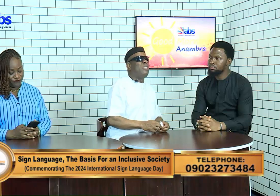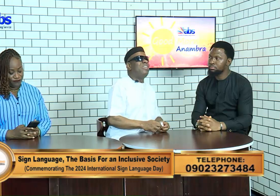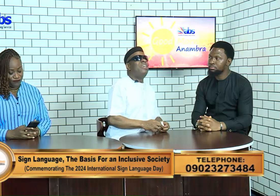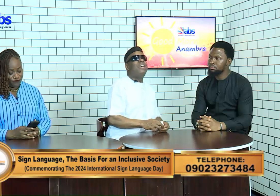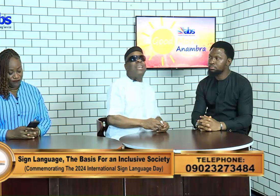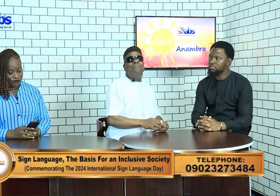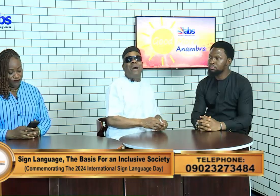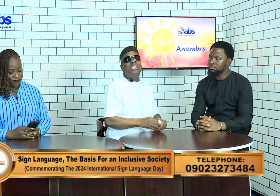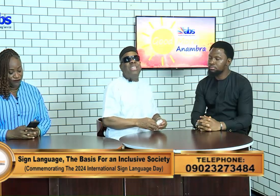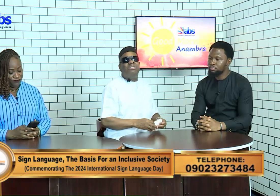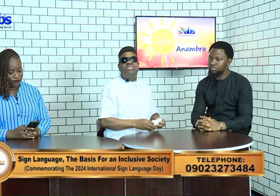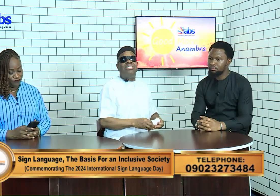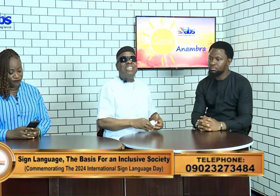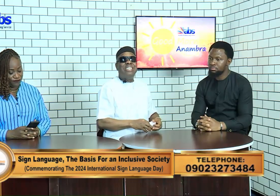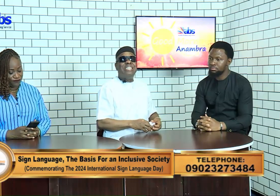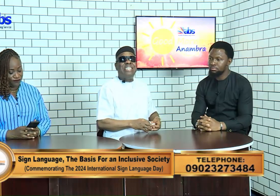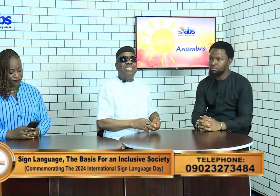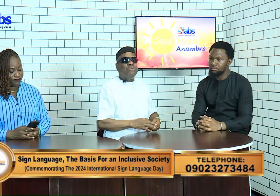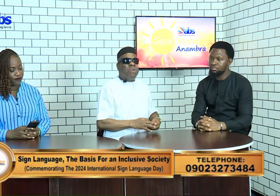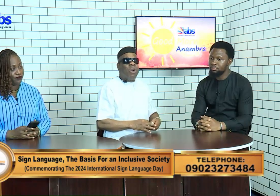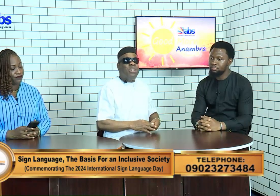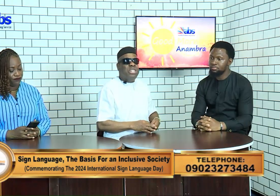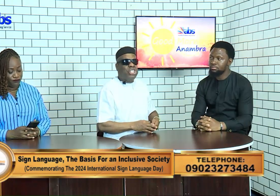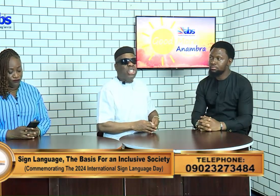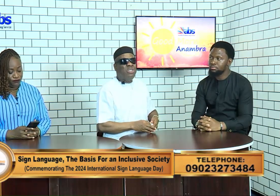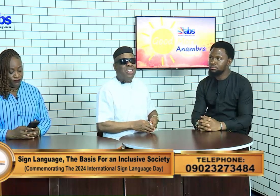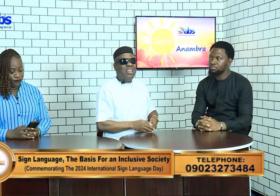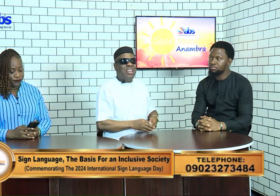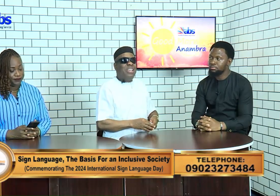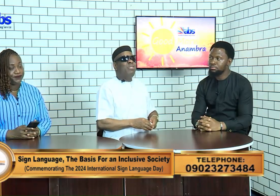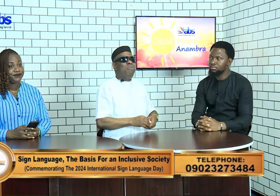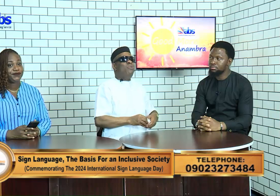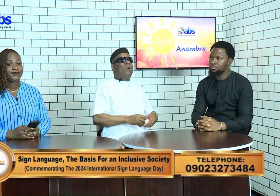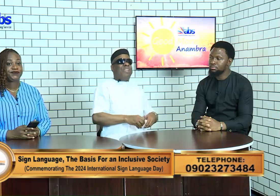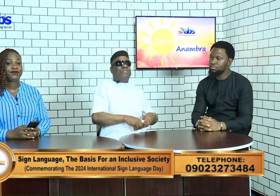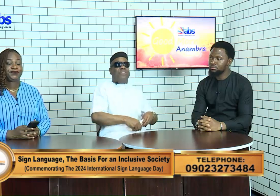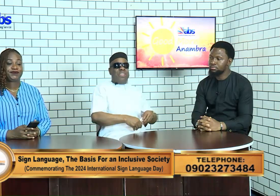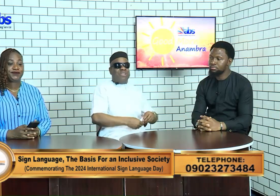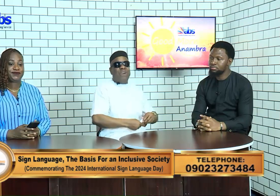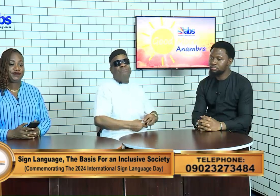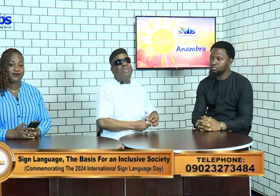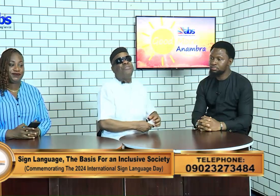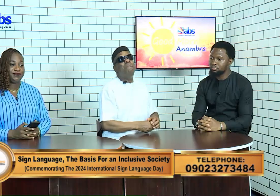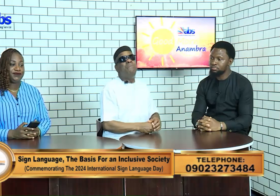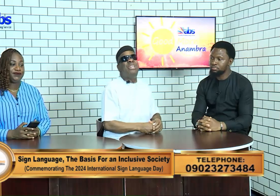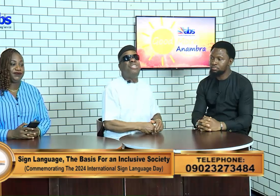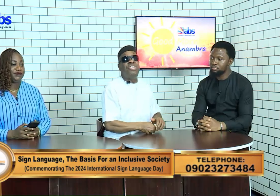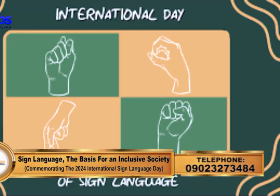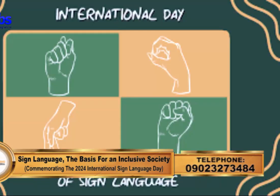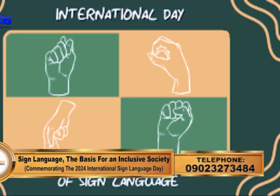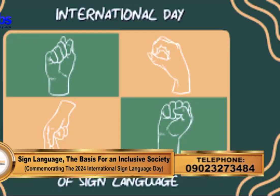Communication. A man needs that recognition. He's been working for this government for